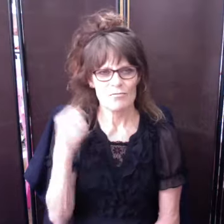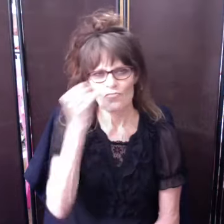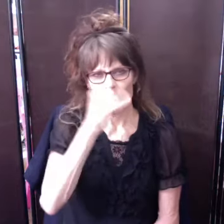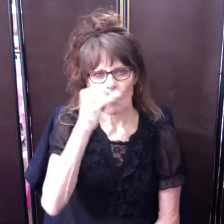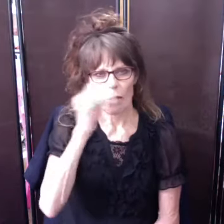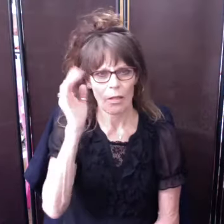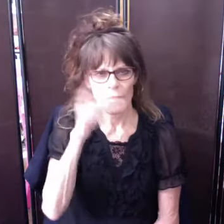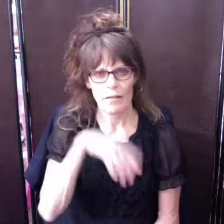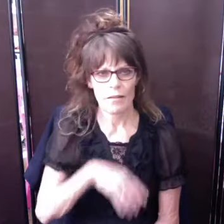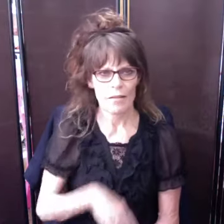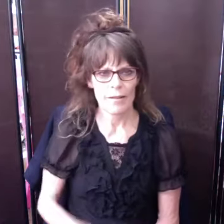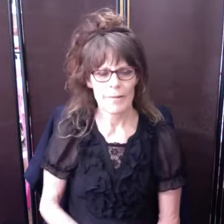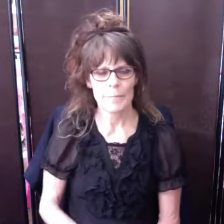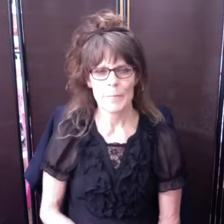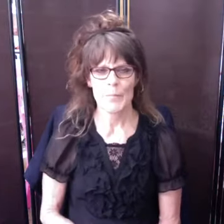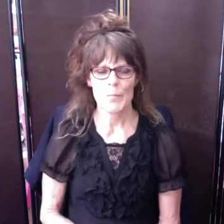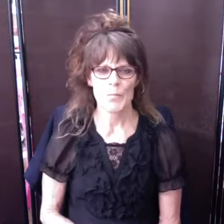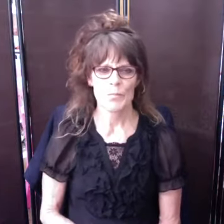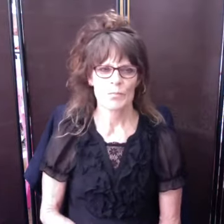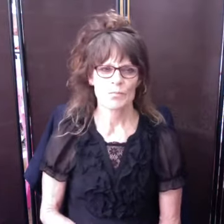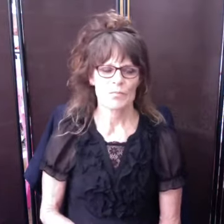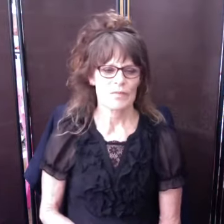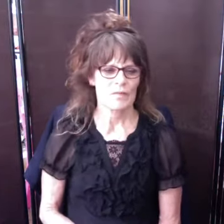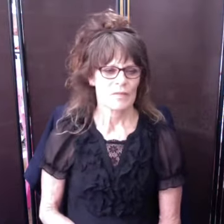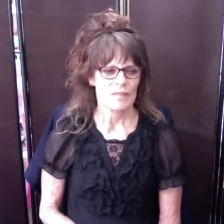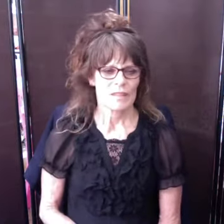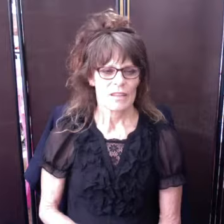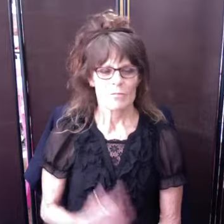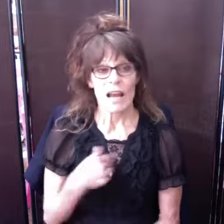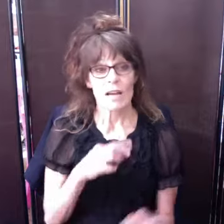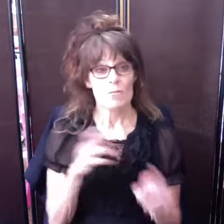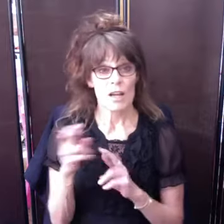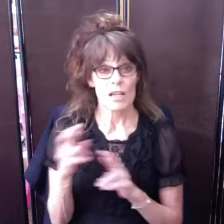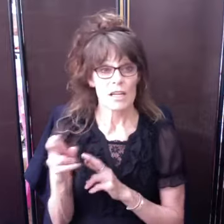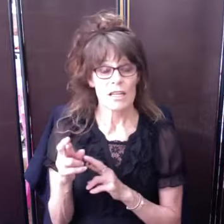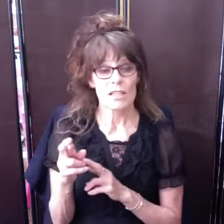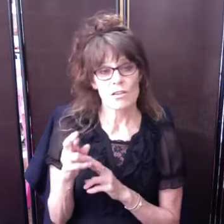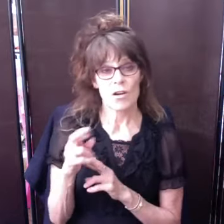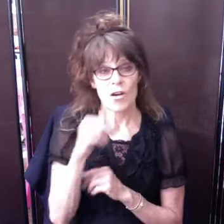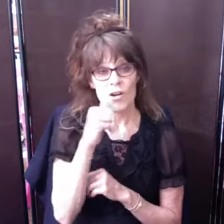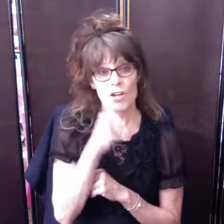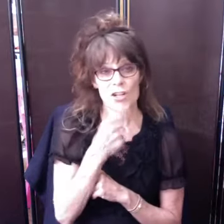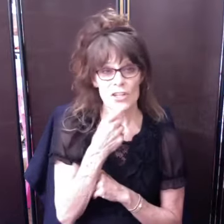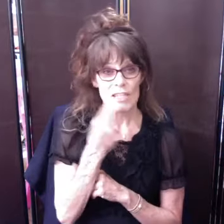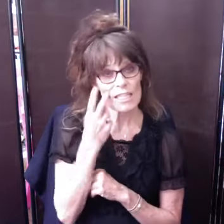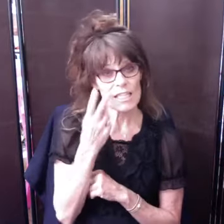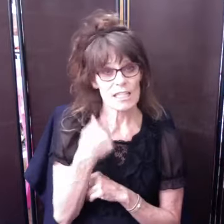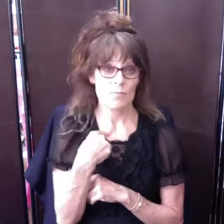imagine. I don't know where we're going, but I'm ready to go. So junior girl sees the car in the parking lot the next morning, finds me in the hallway